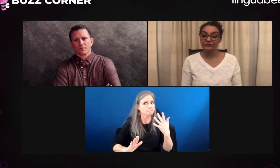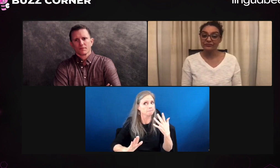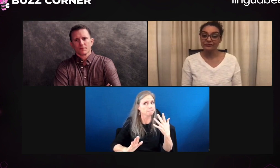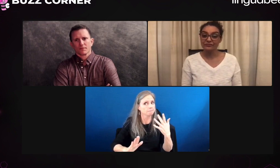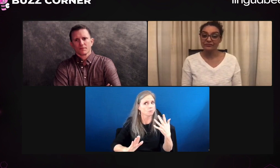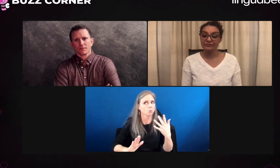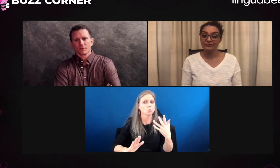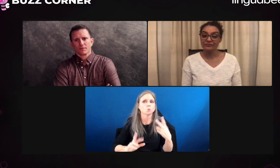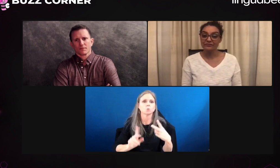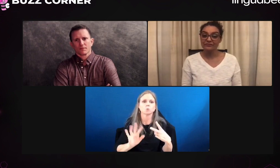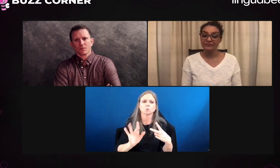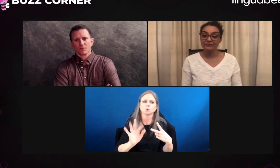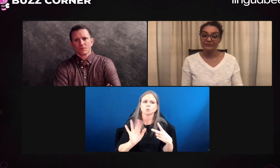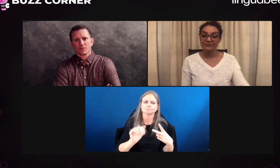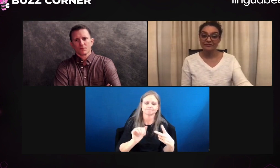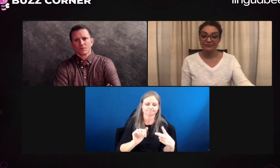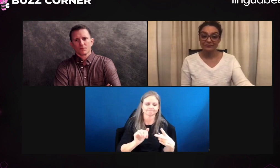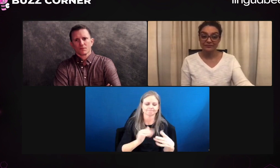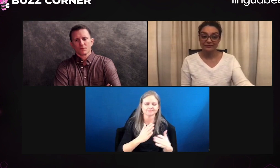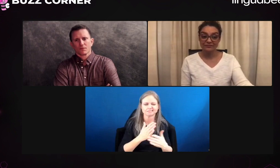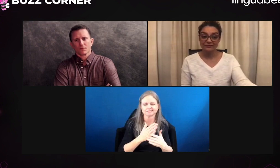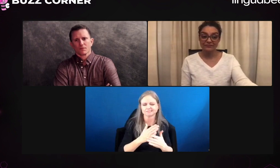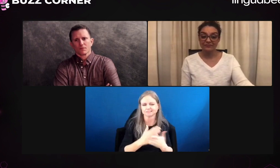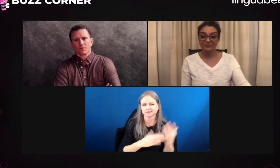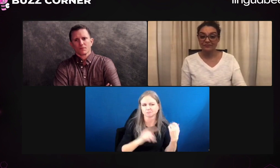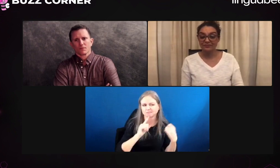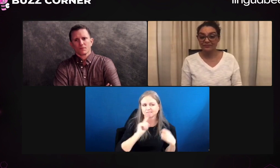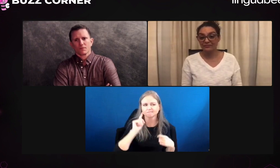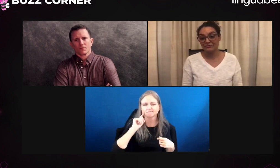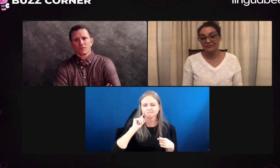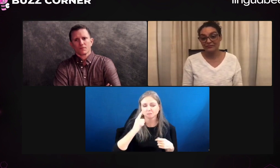is exhausting.